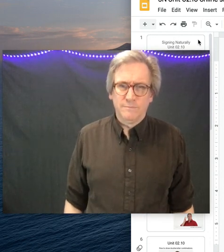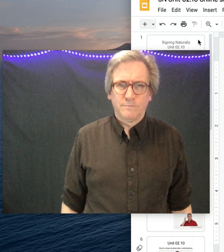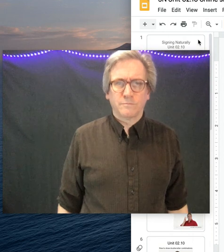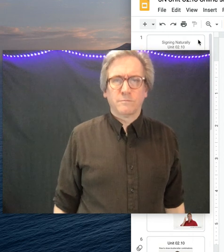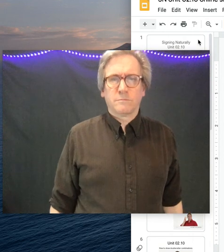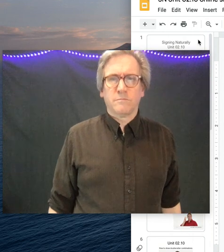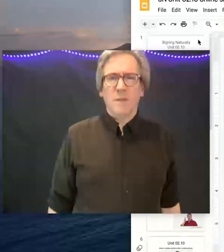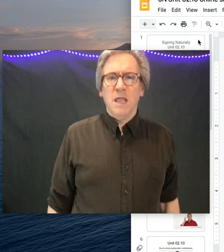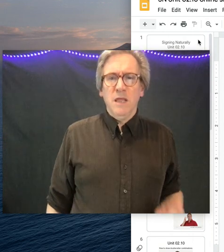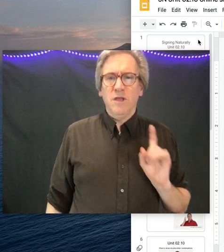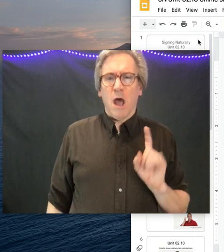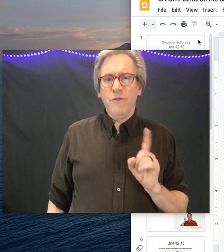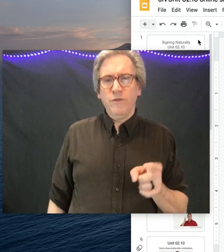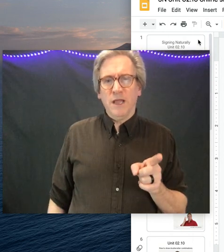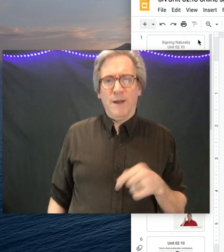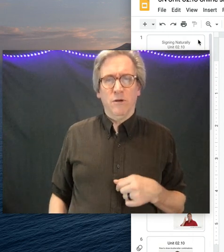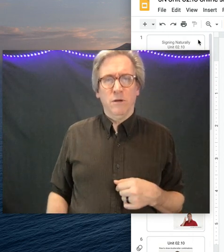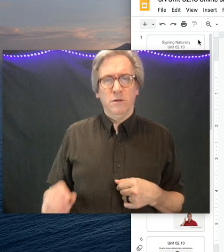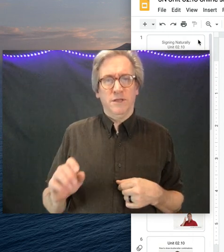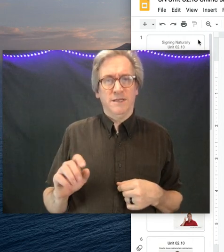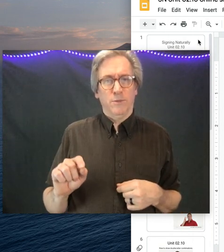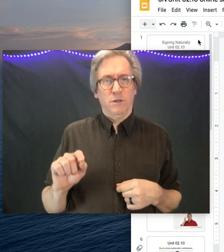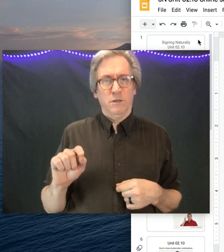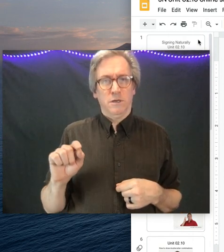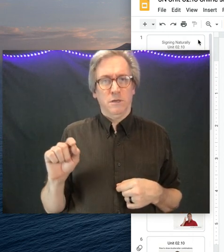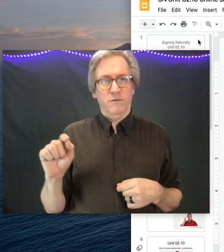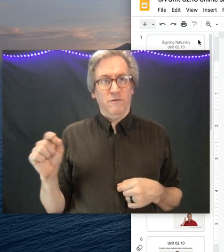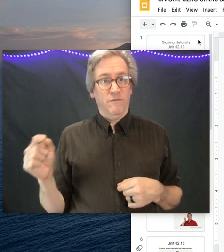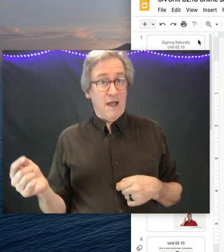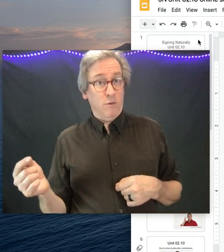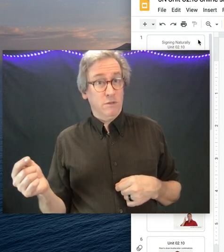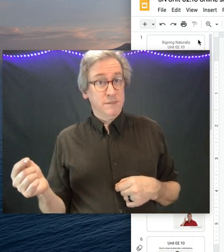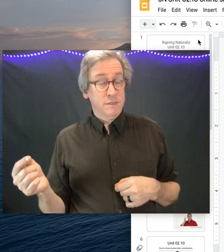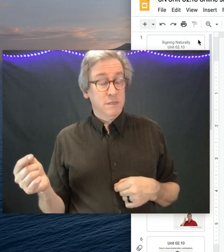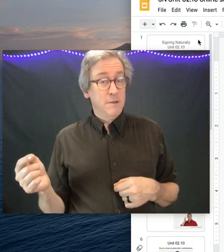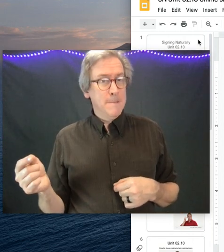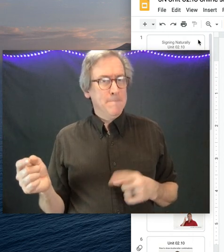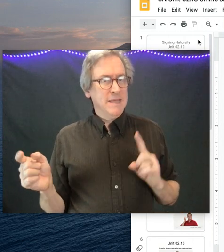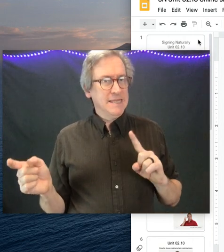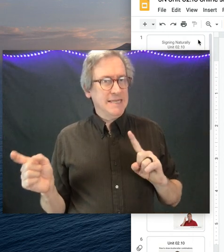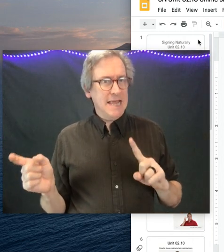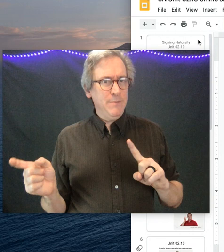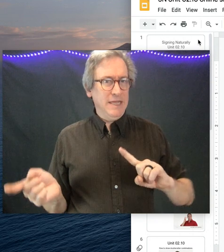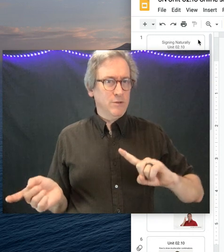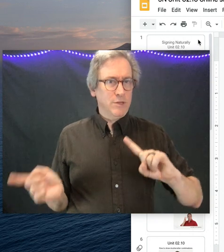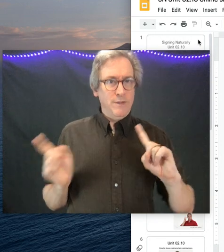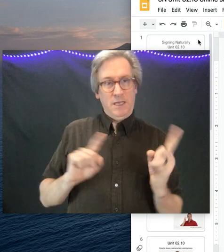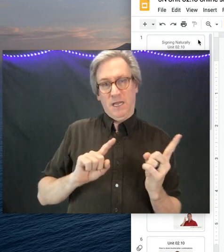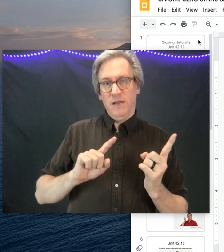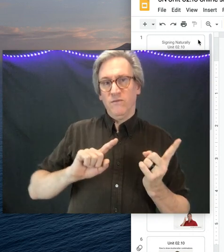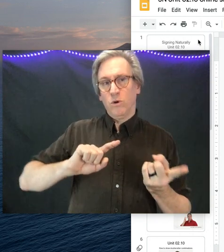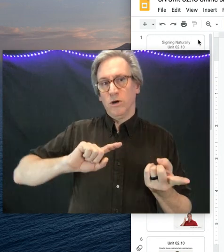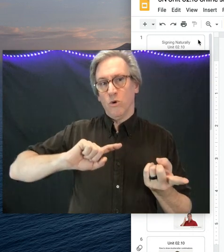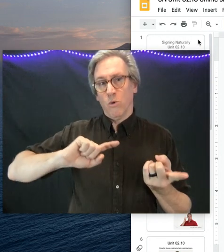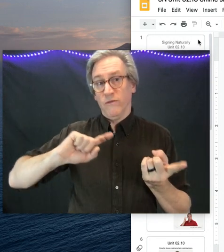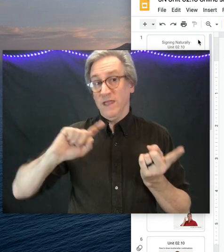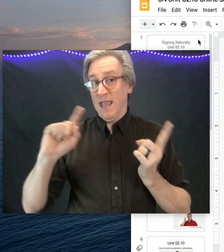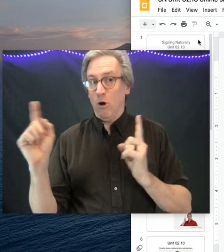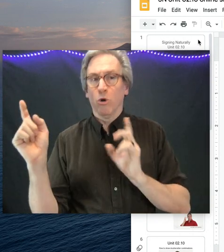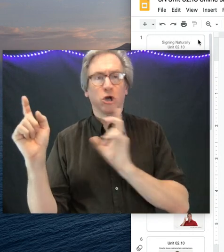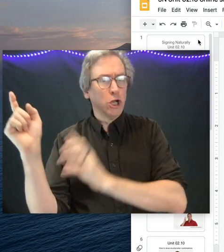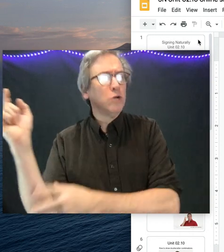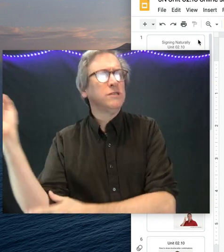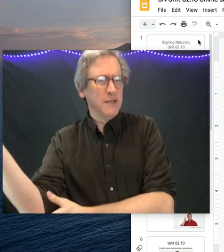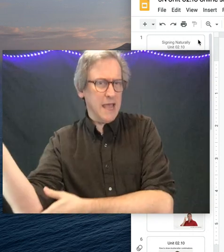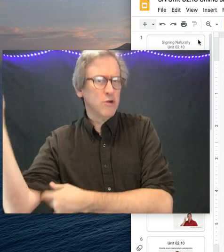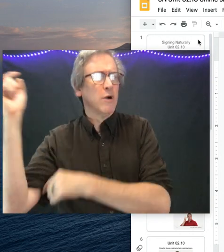right? The other thing about the double vowels is they tend to be either at the beginning of a word